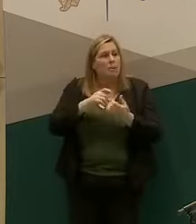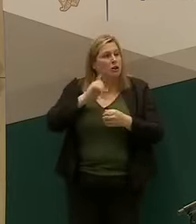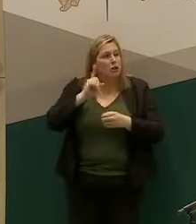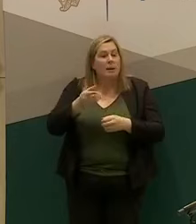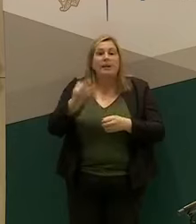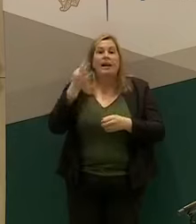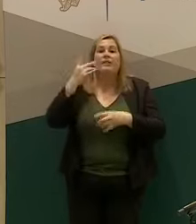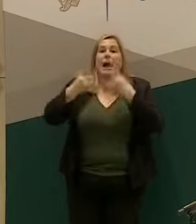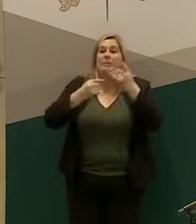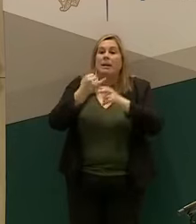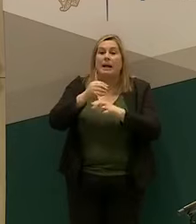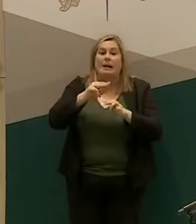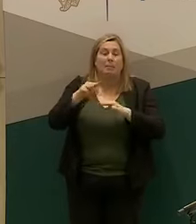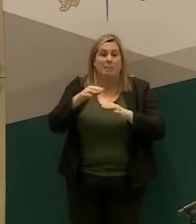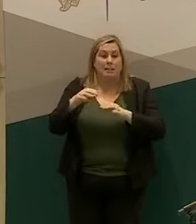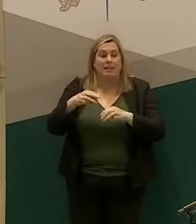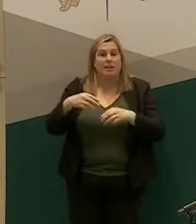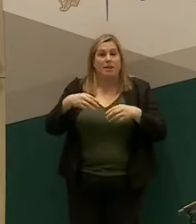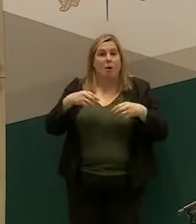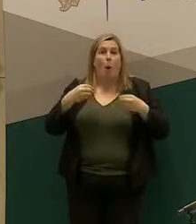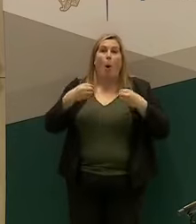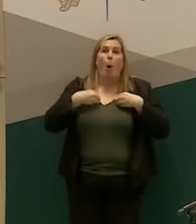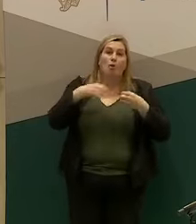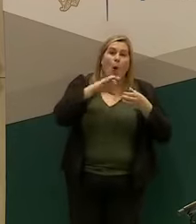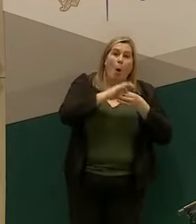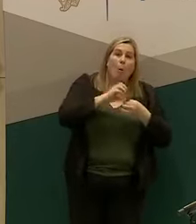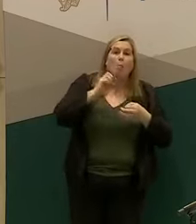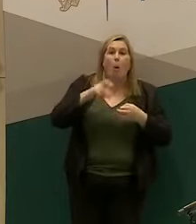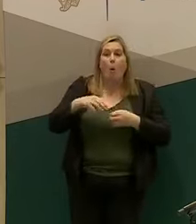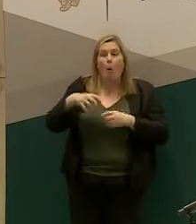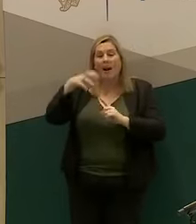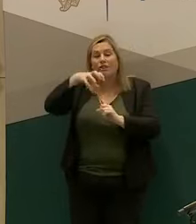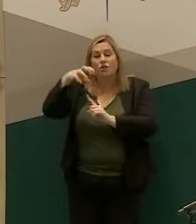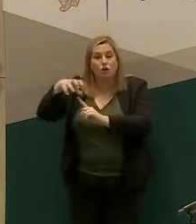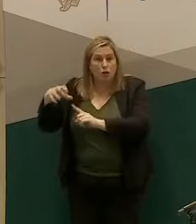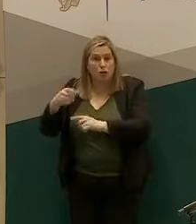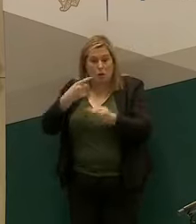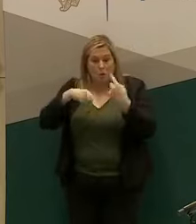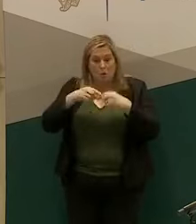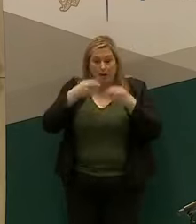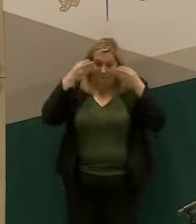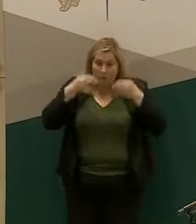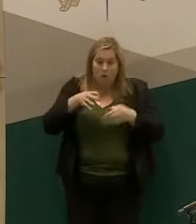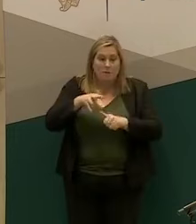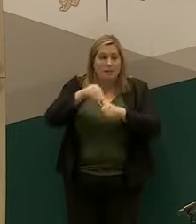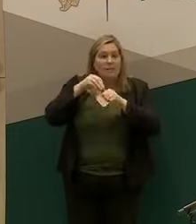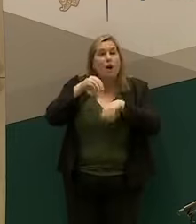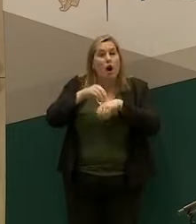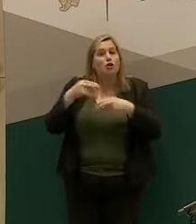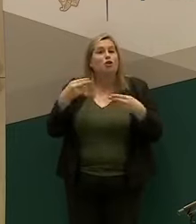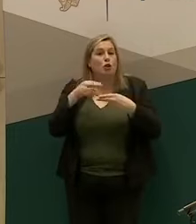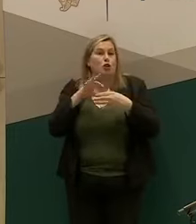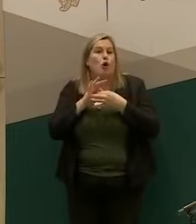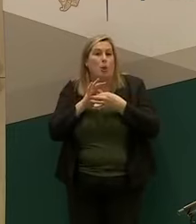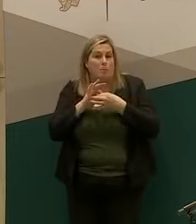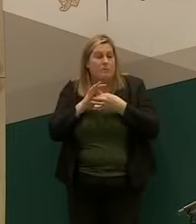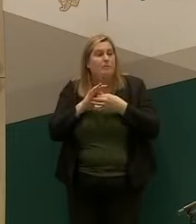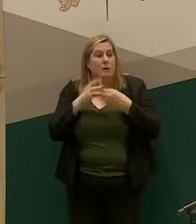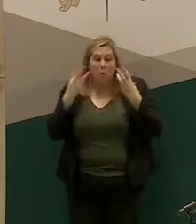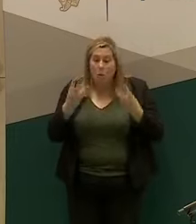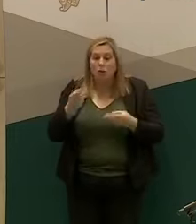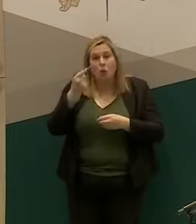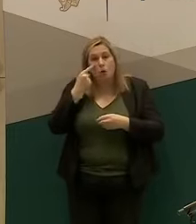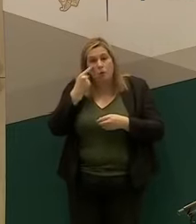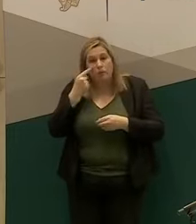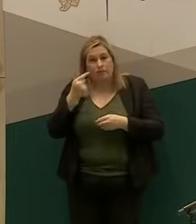they're in institutions. We've focused substantially on on nursing homes, and we want to understand this